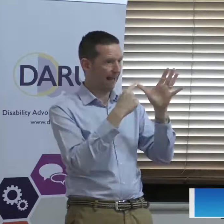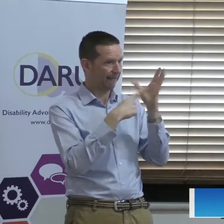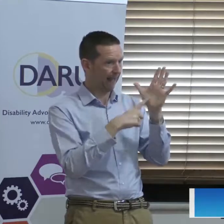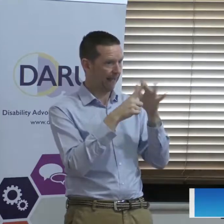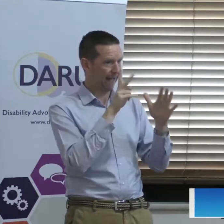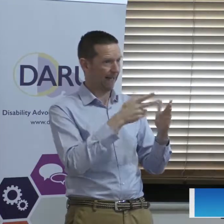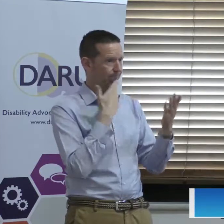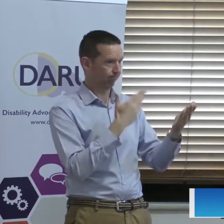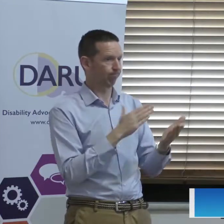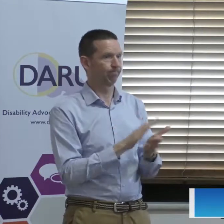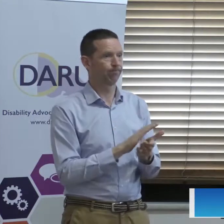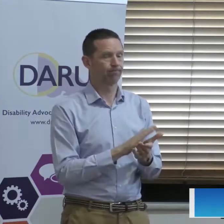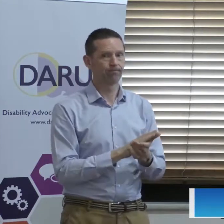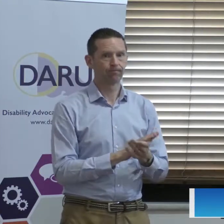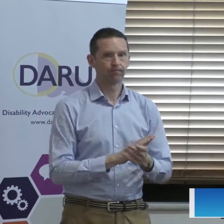again.